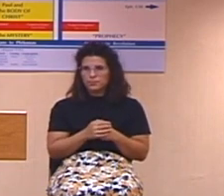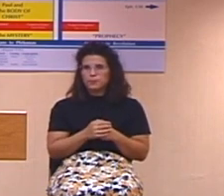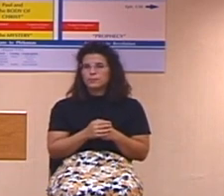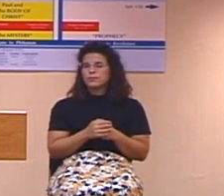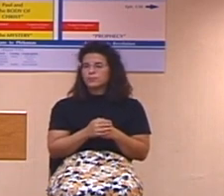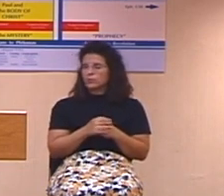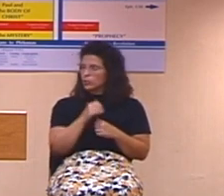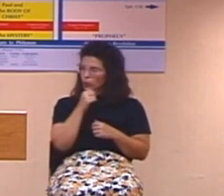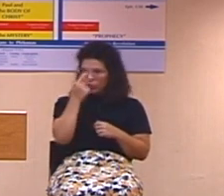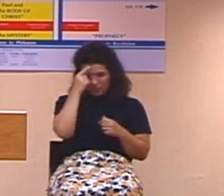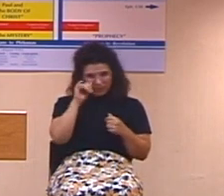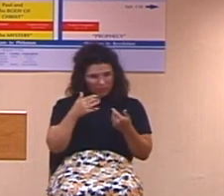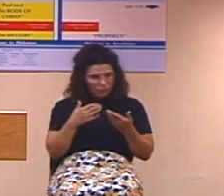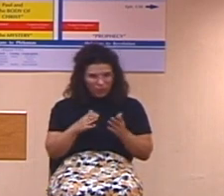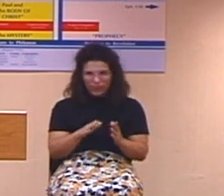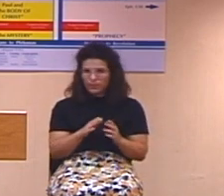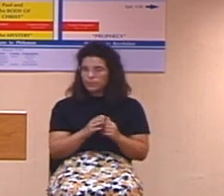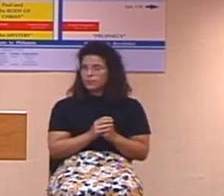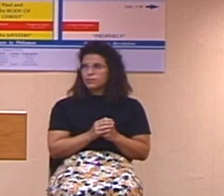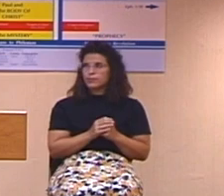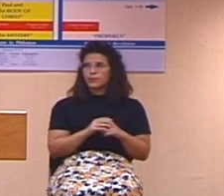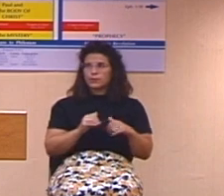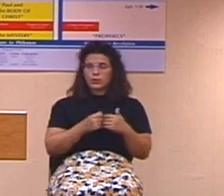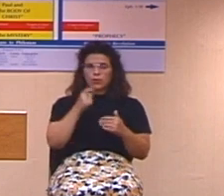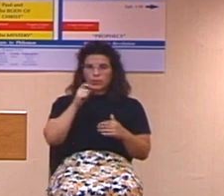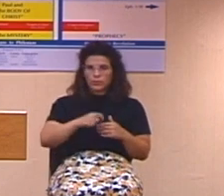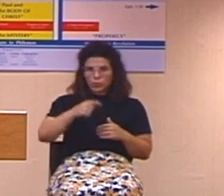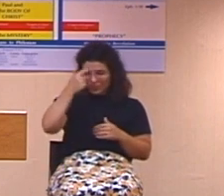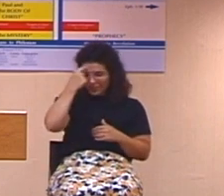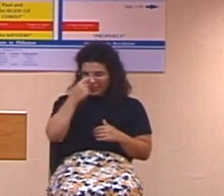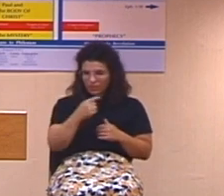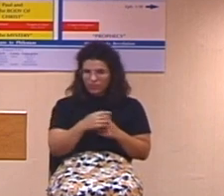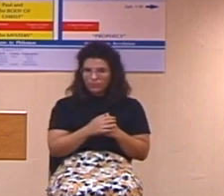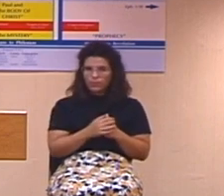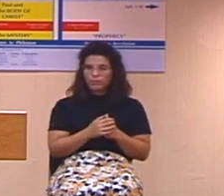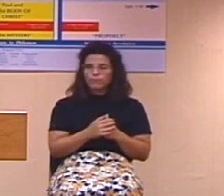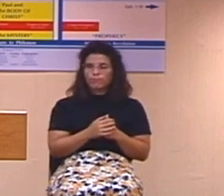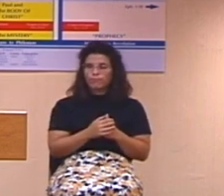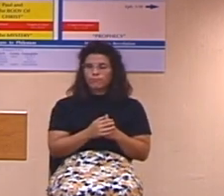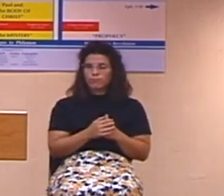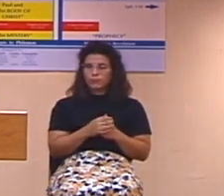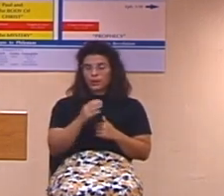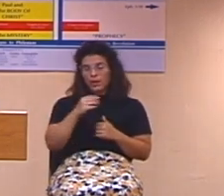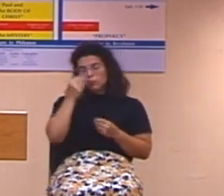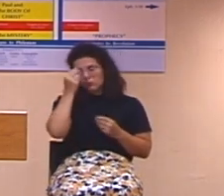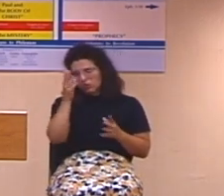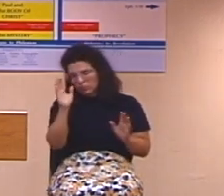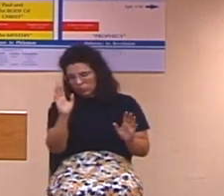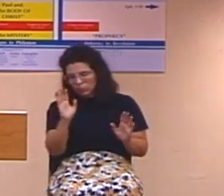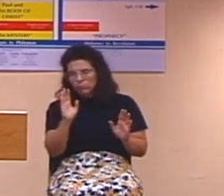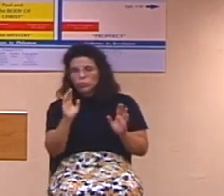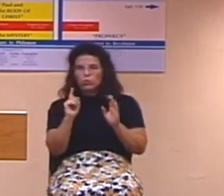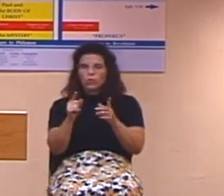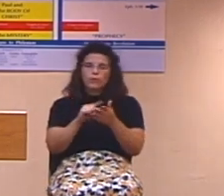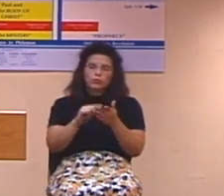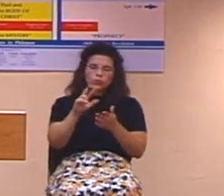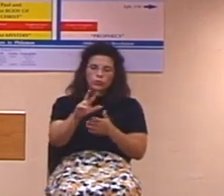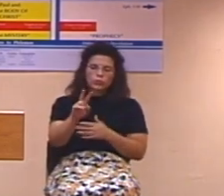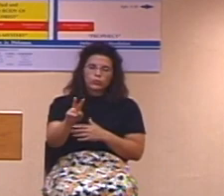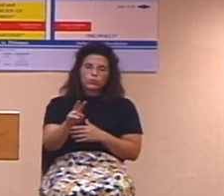So don't think that way. How am I supposed to think? I'll tell you what. Look down at verse